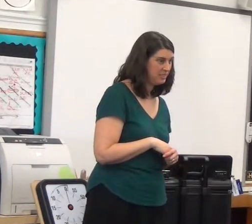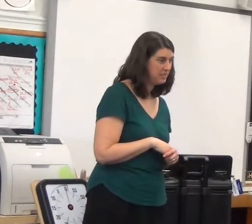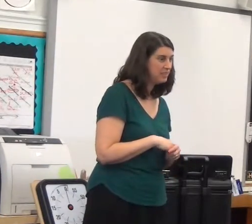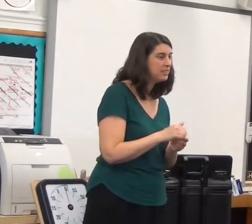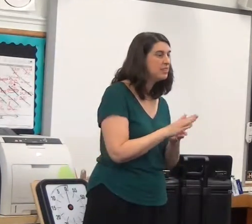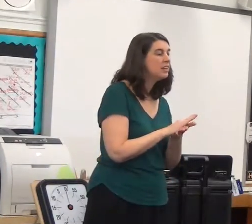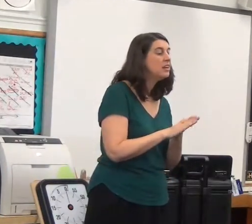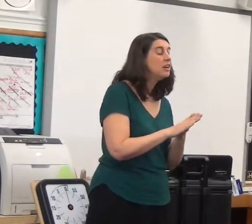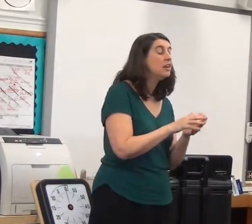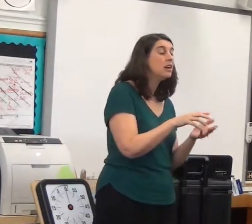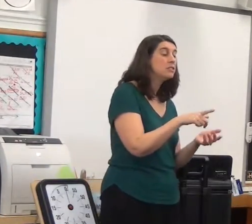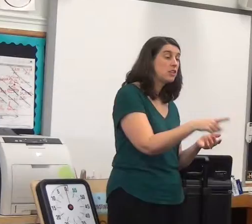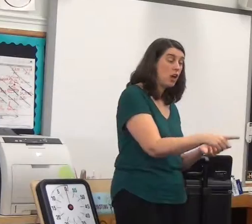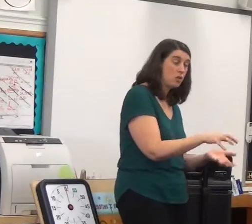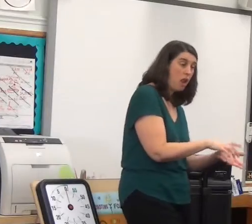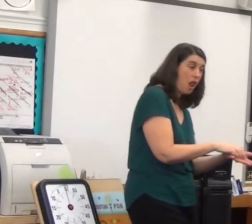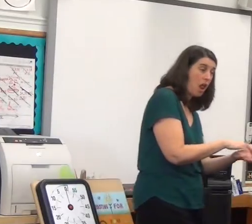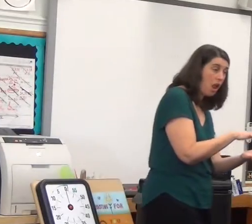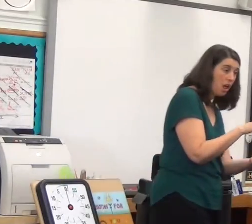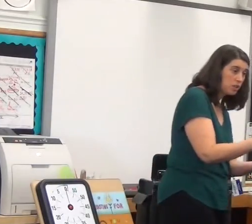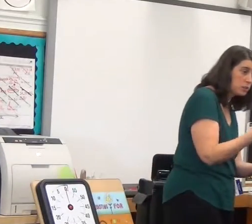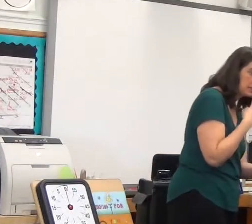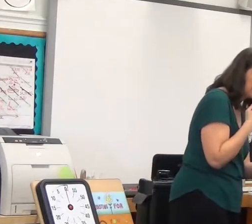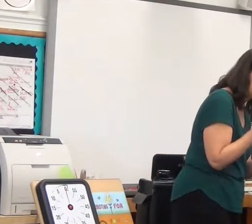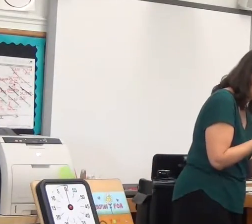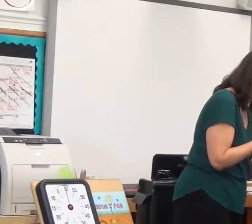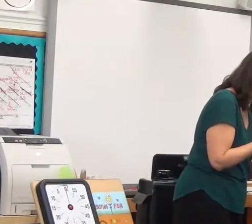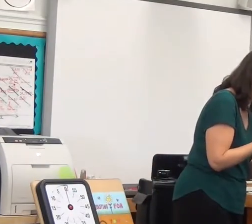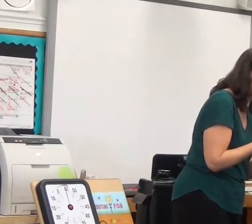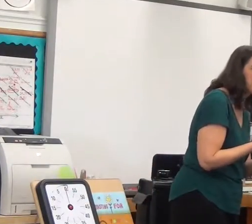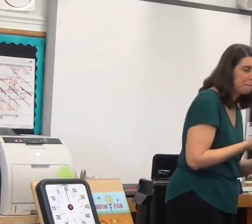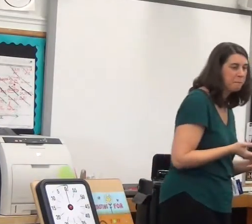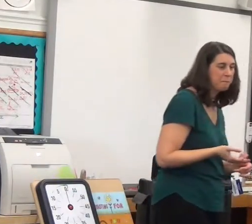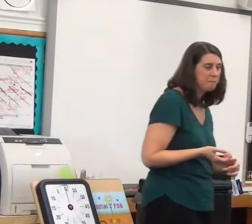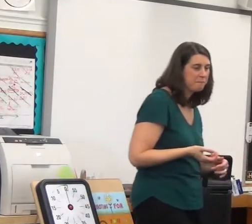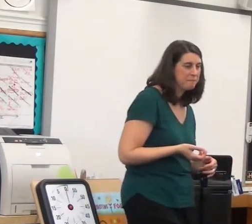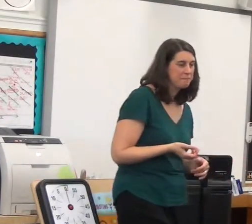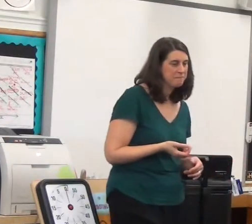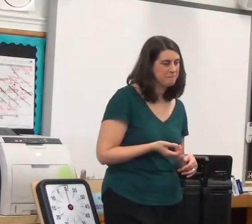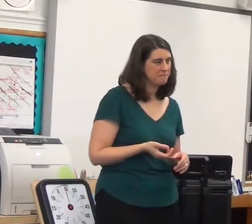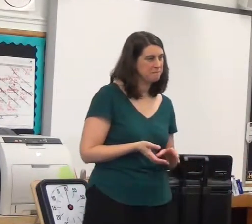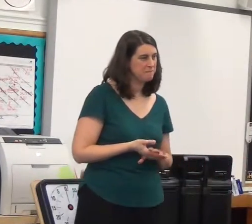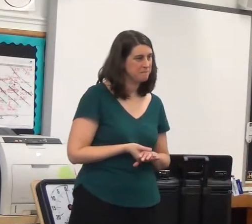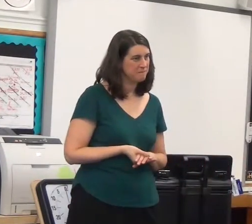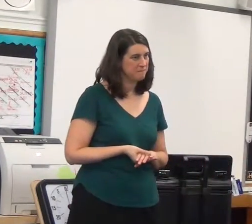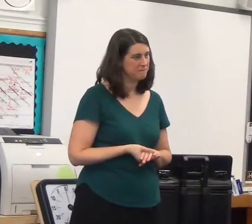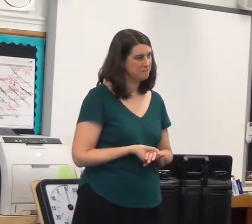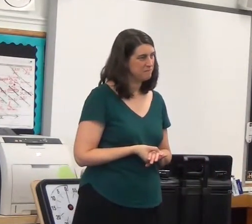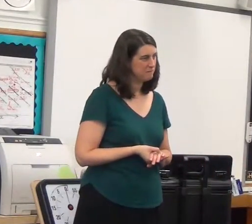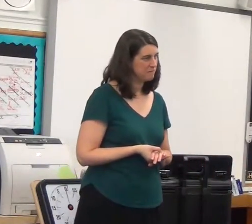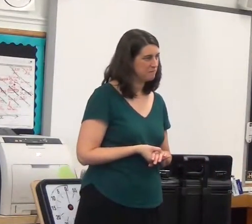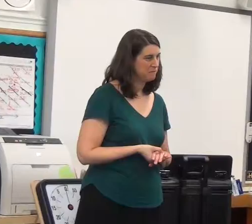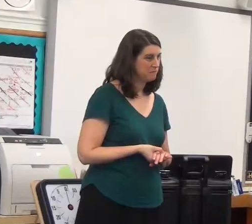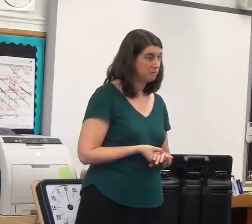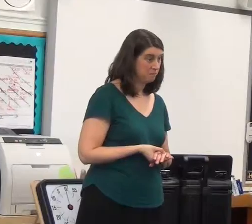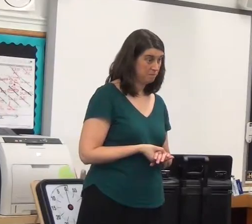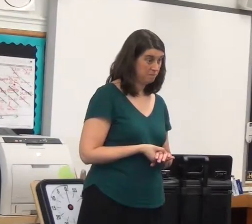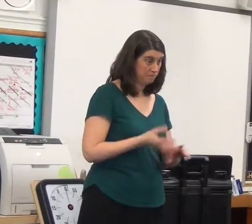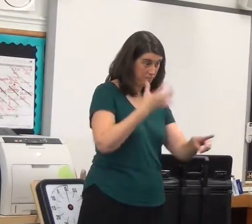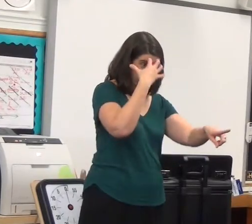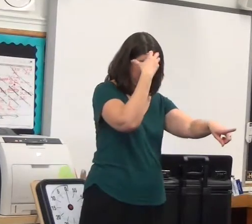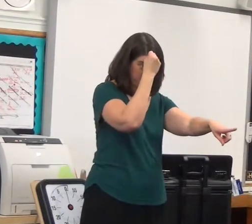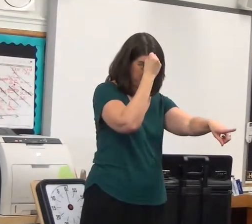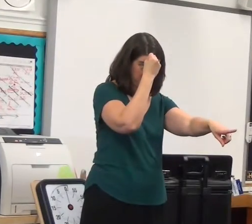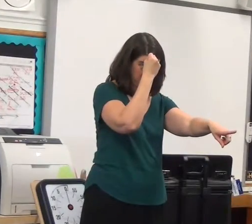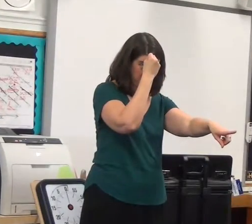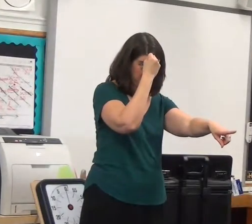I'm going to shuffle the cards. You just say stop. Right here. Take a look at your card. Don't tell me what it is. I'm going to show you,